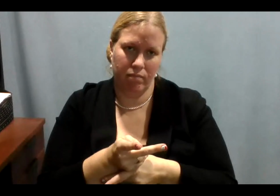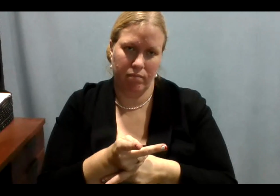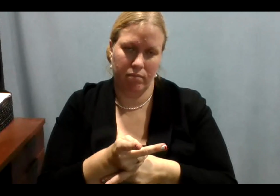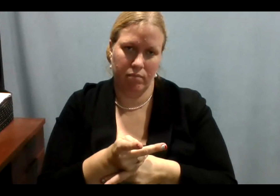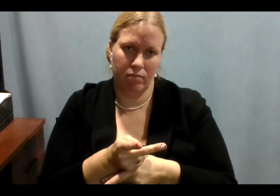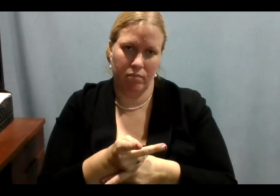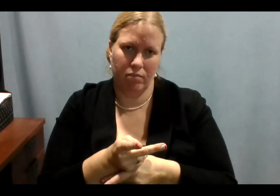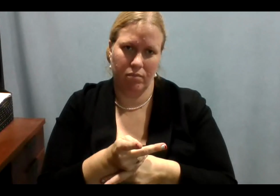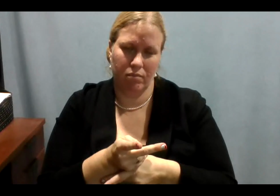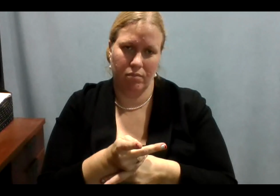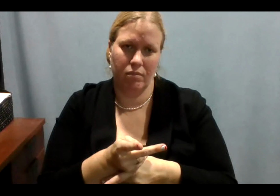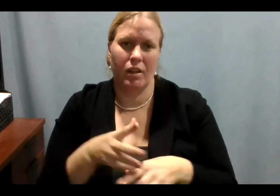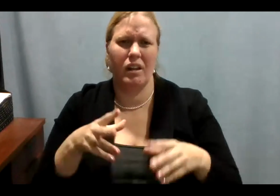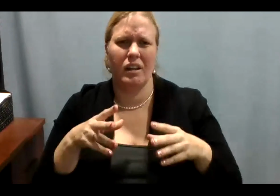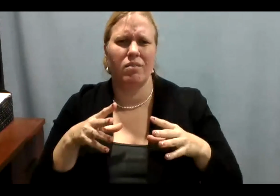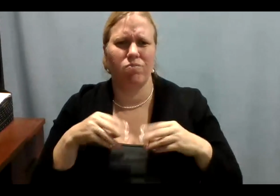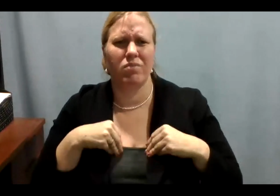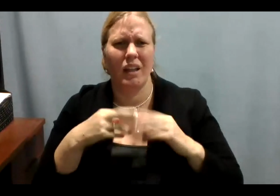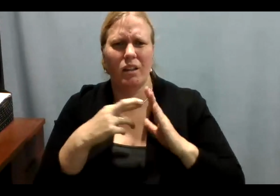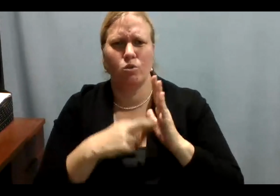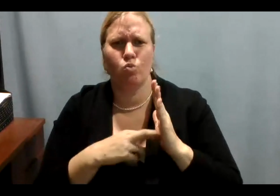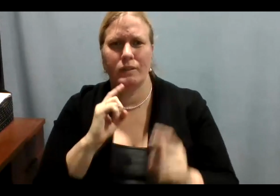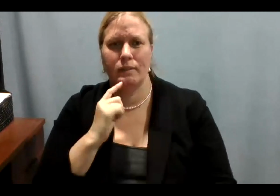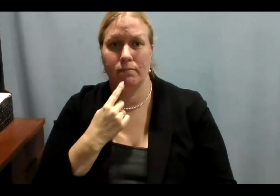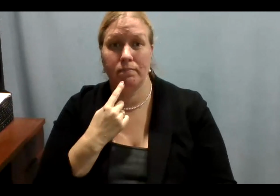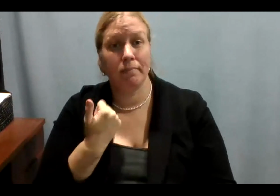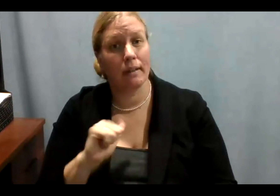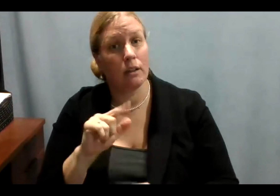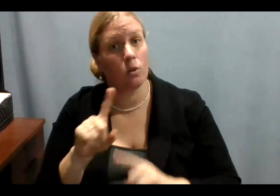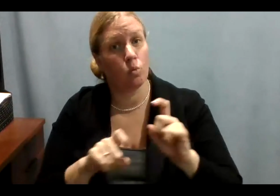uh seriously are there any questions from folks